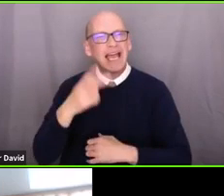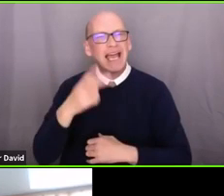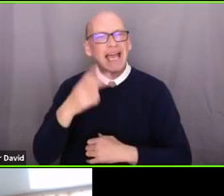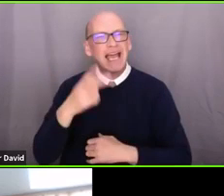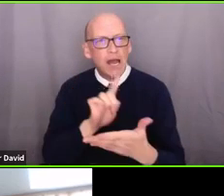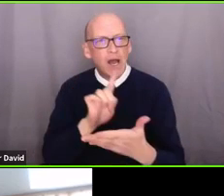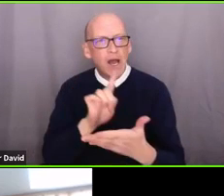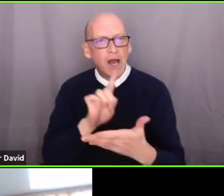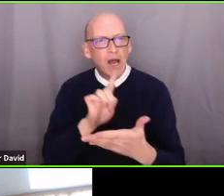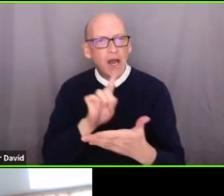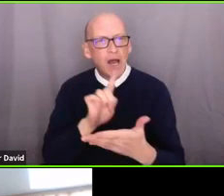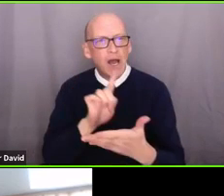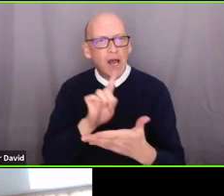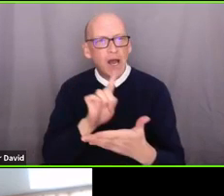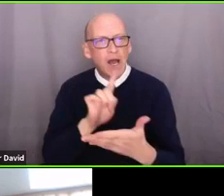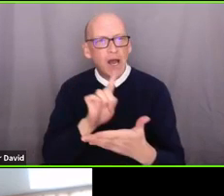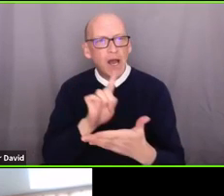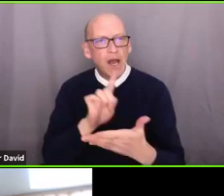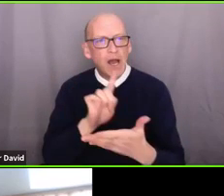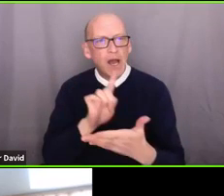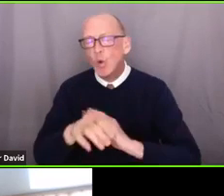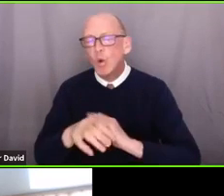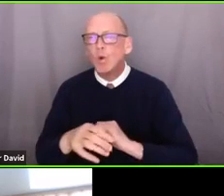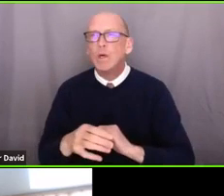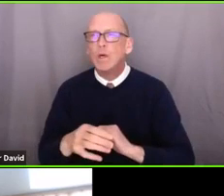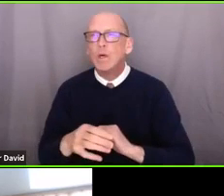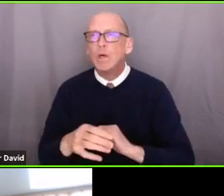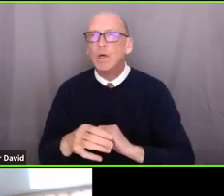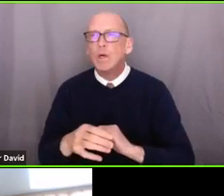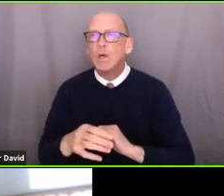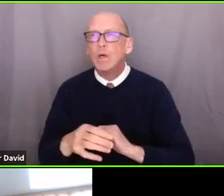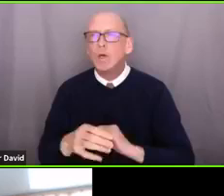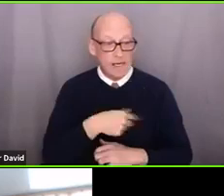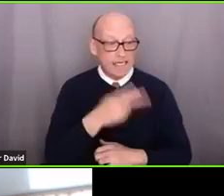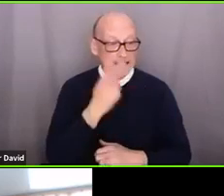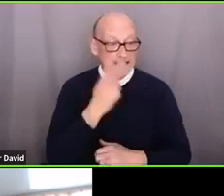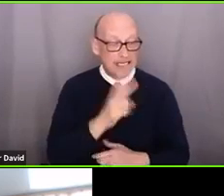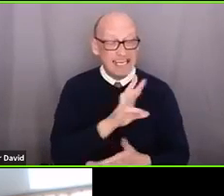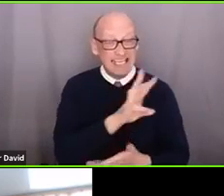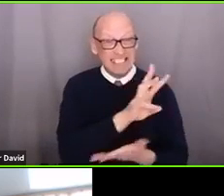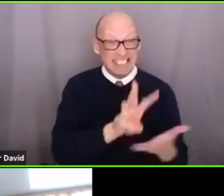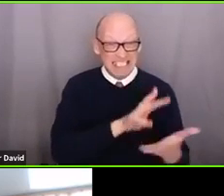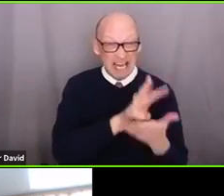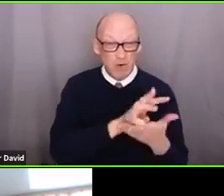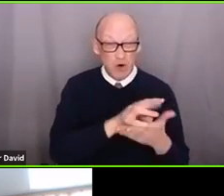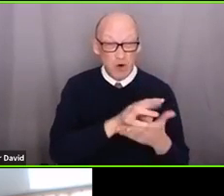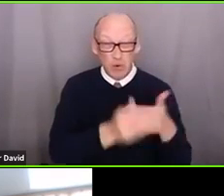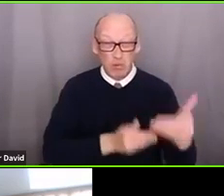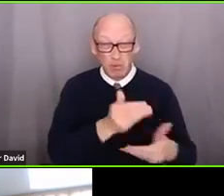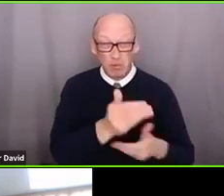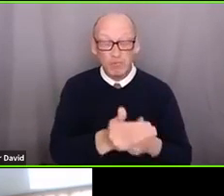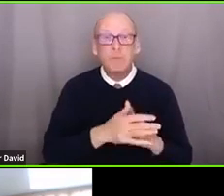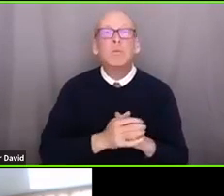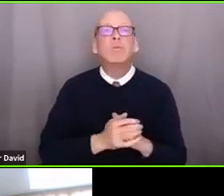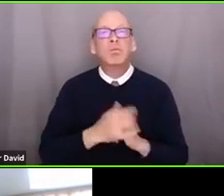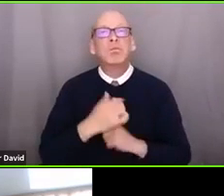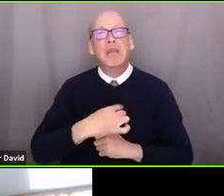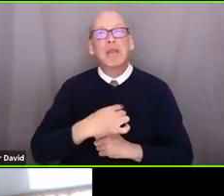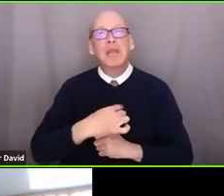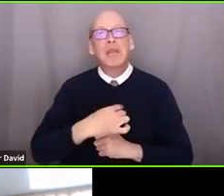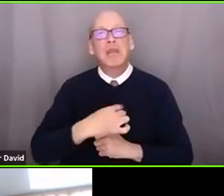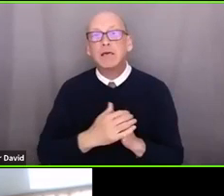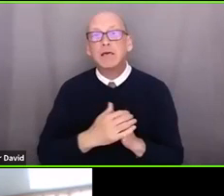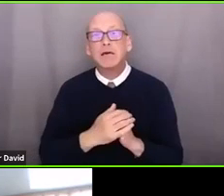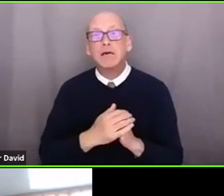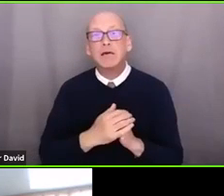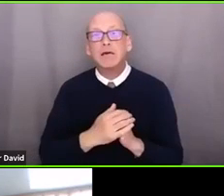or process, and I know what we're looking at here is a 6-hour process. So again, I think to get